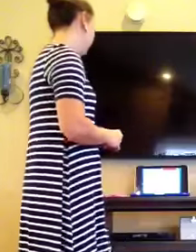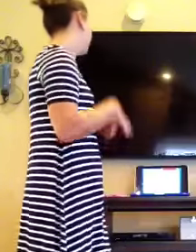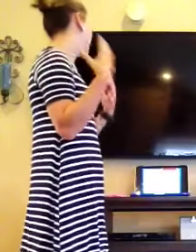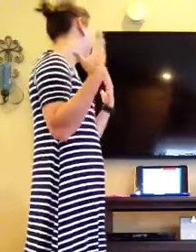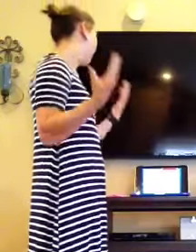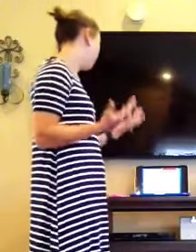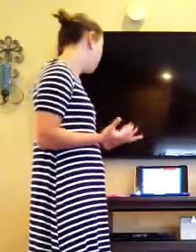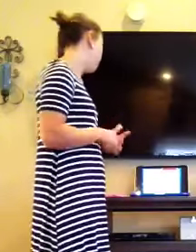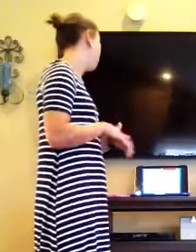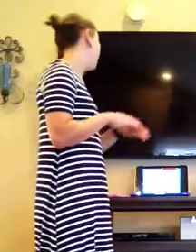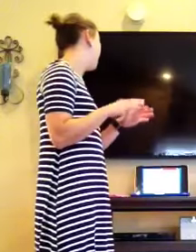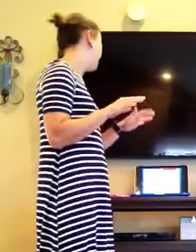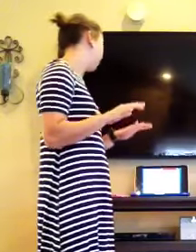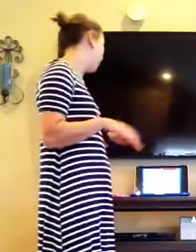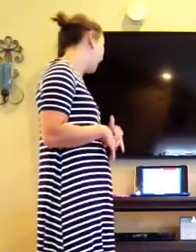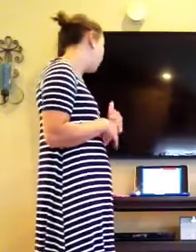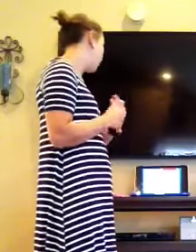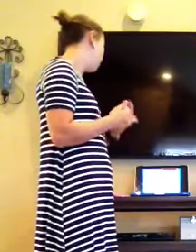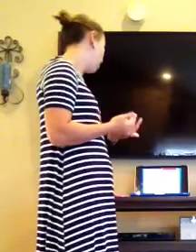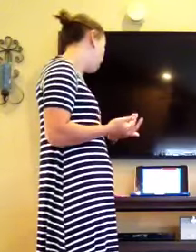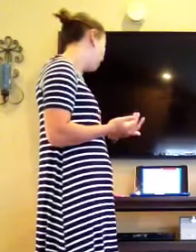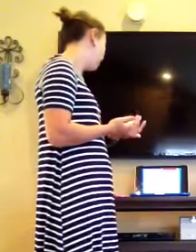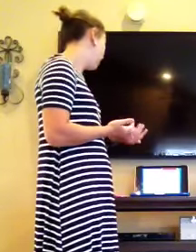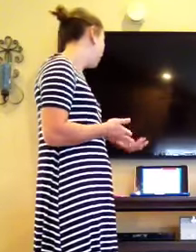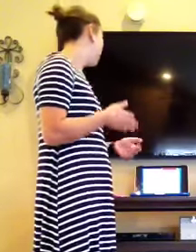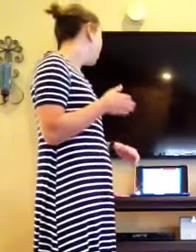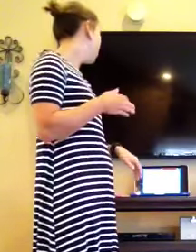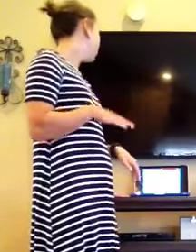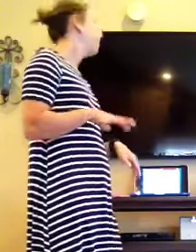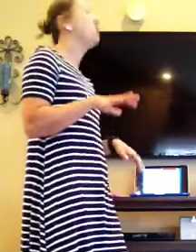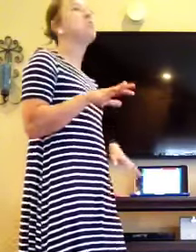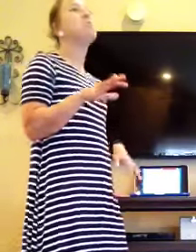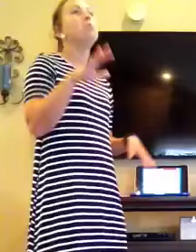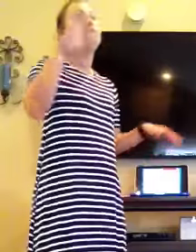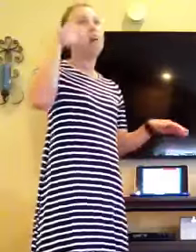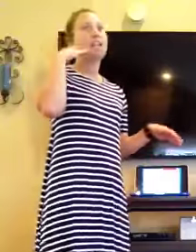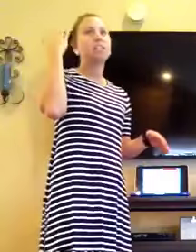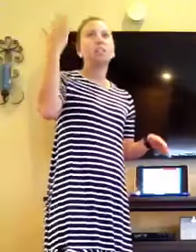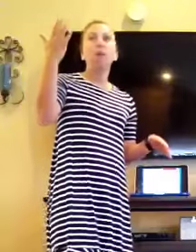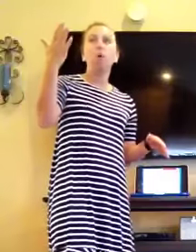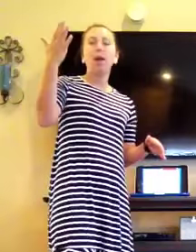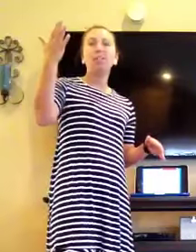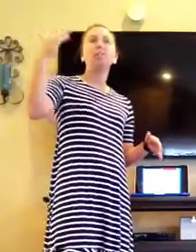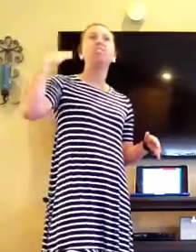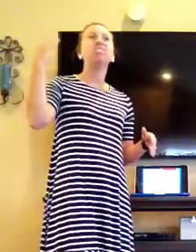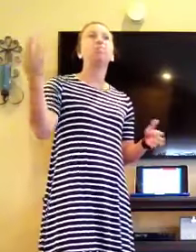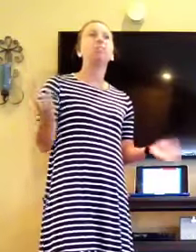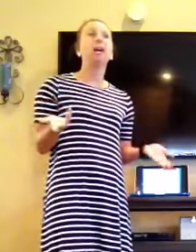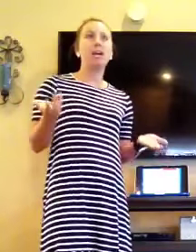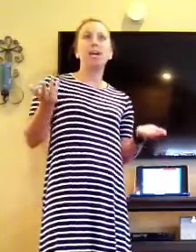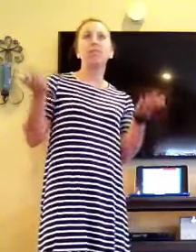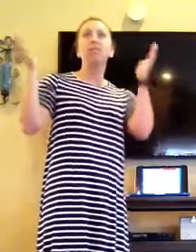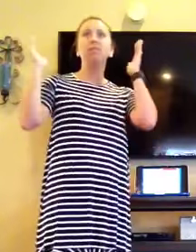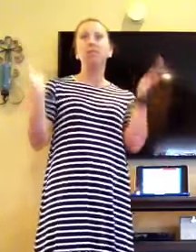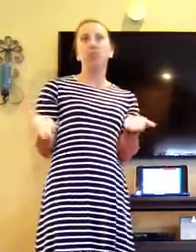And then after you create your jobs, you're going to find a way to display the jobs